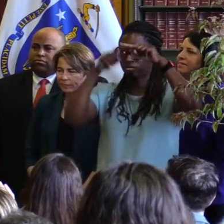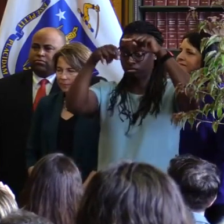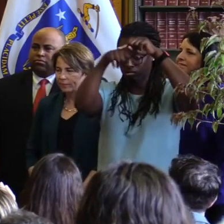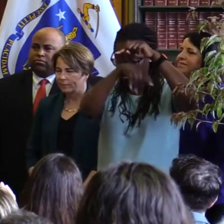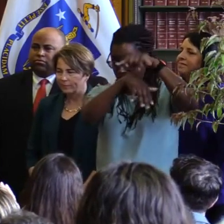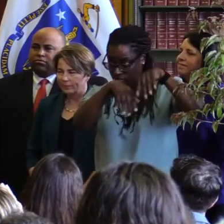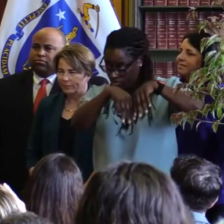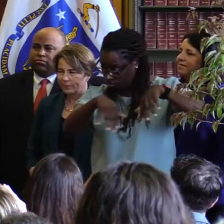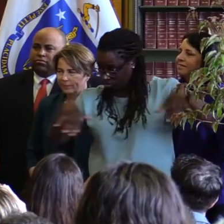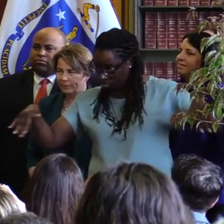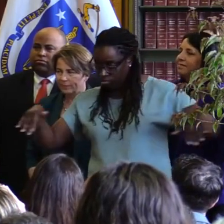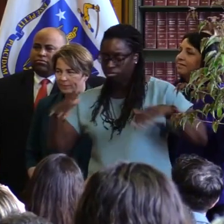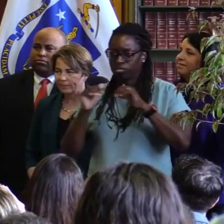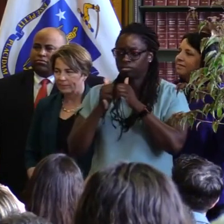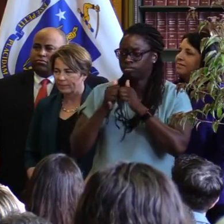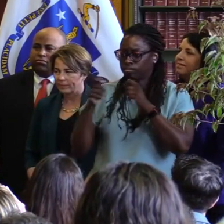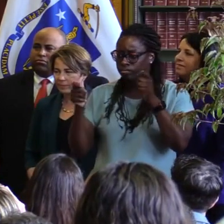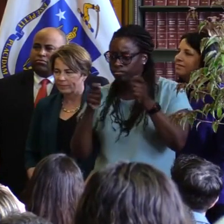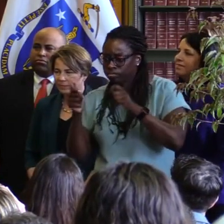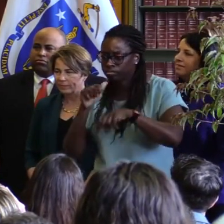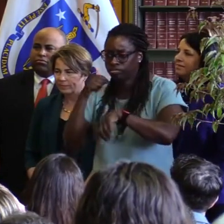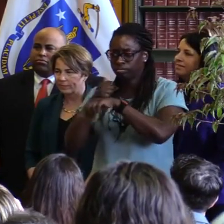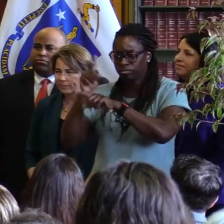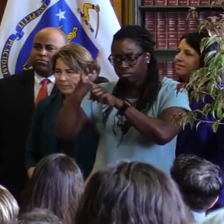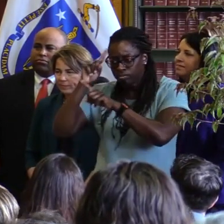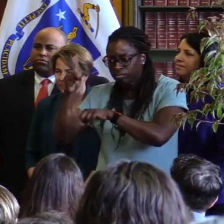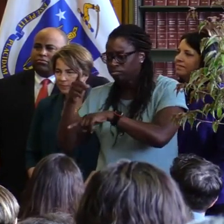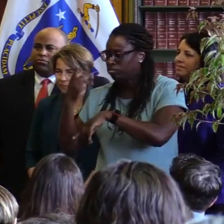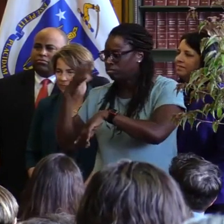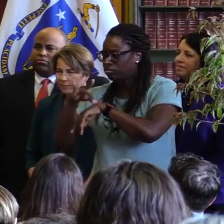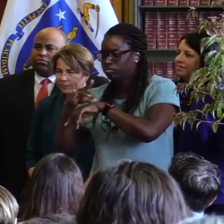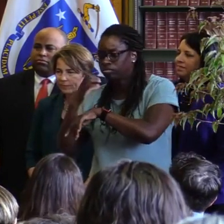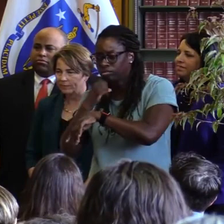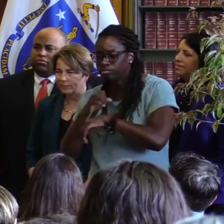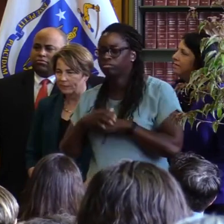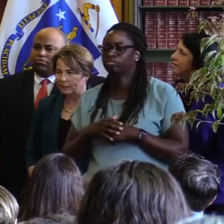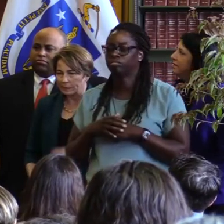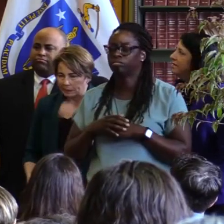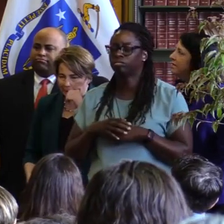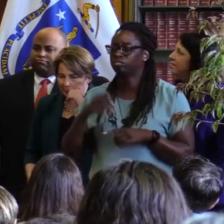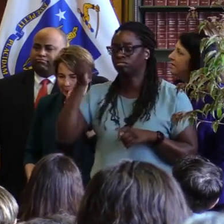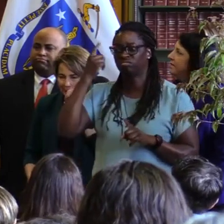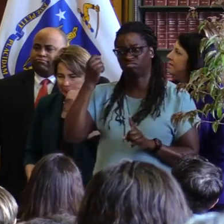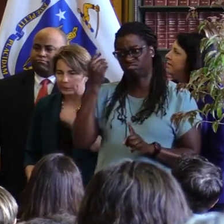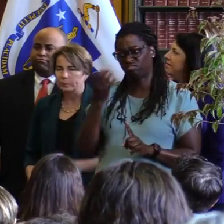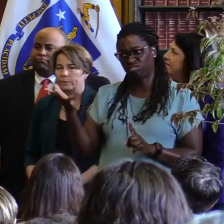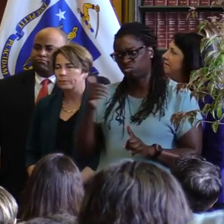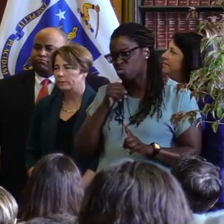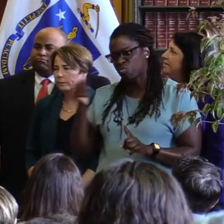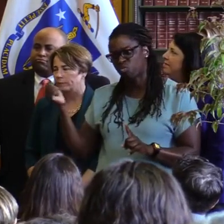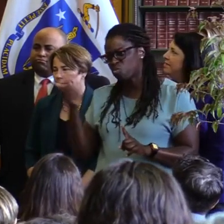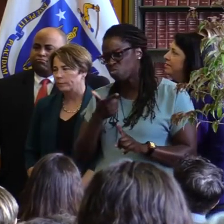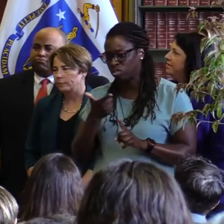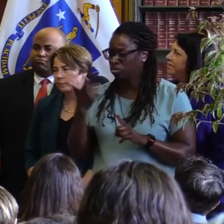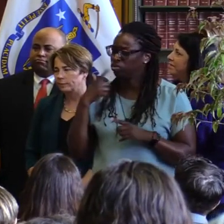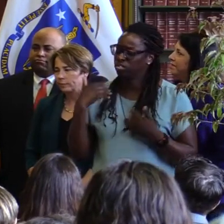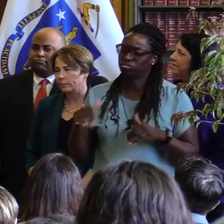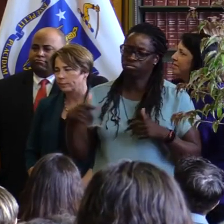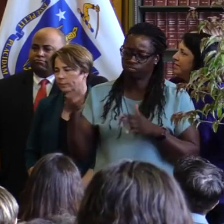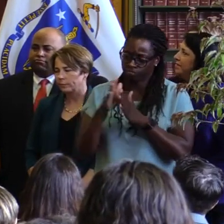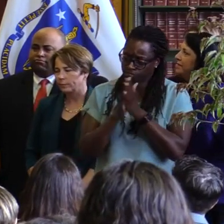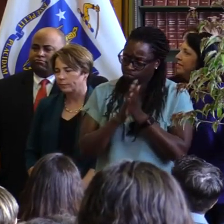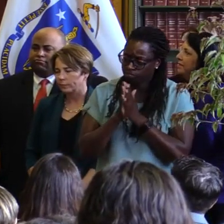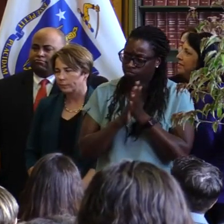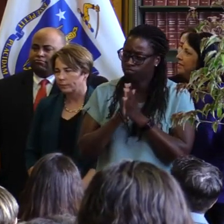meet those goals. And the reality is, not everybody is acting at a pace we want, but there is extraordinary